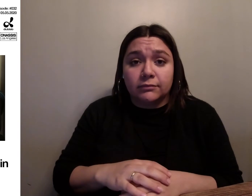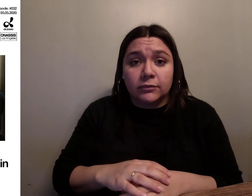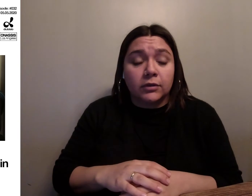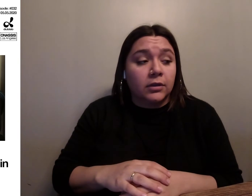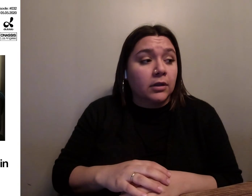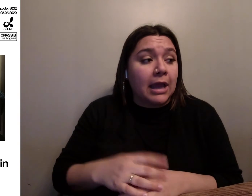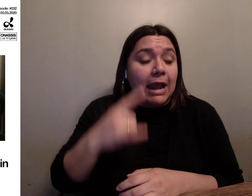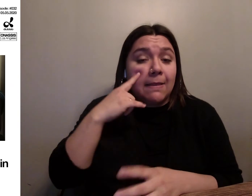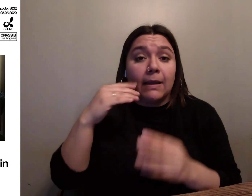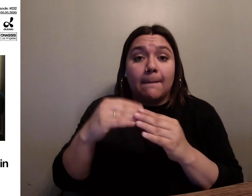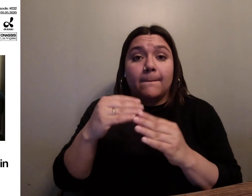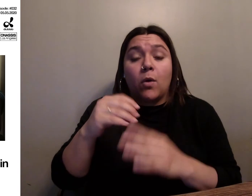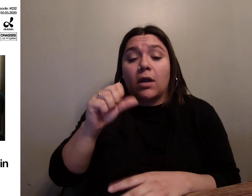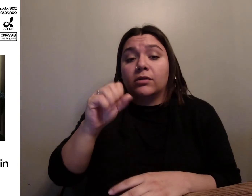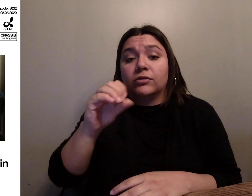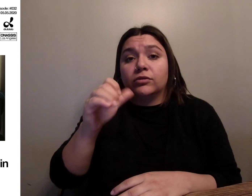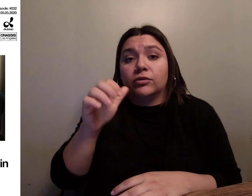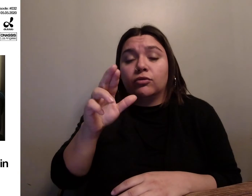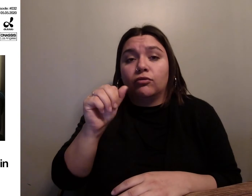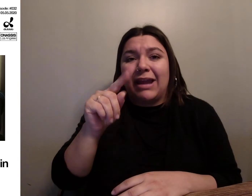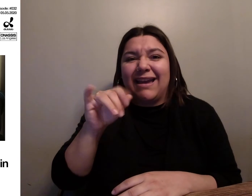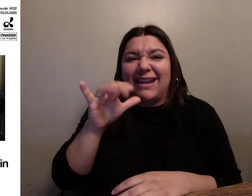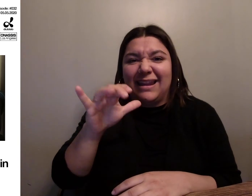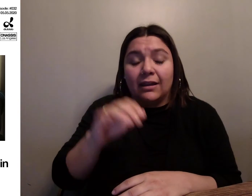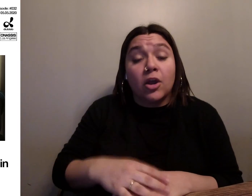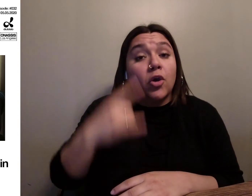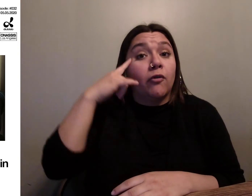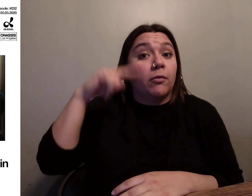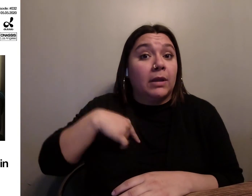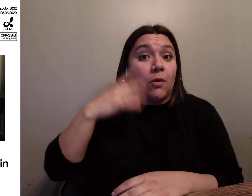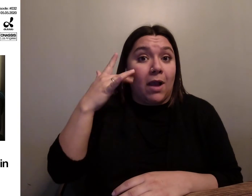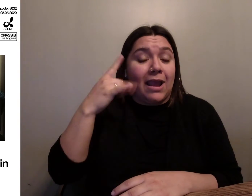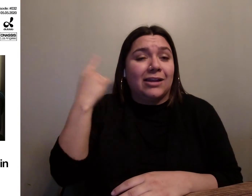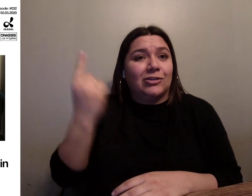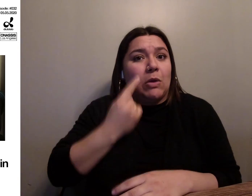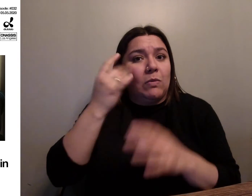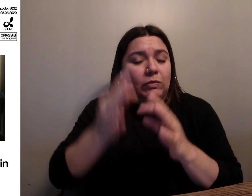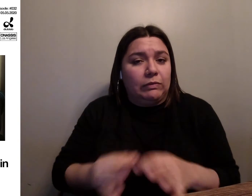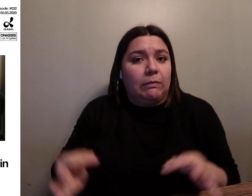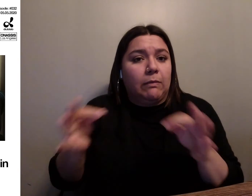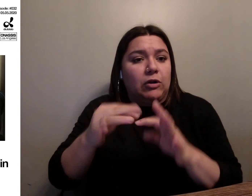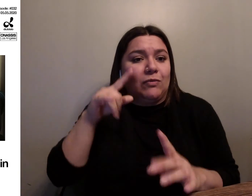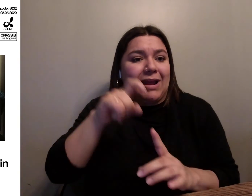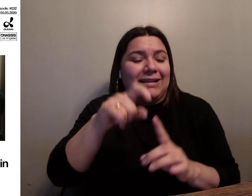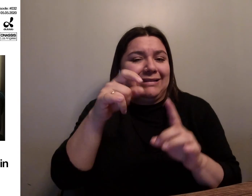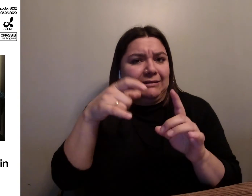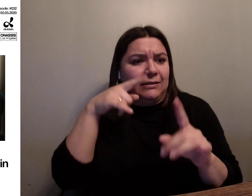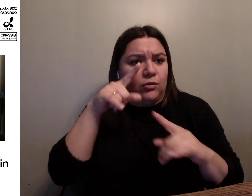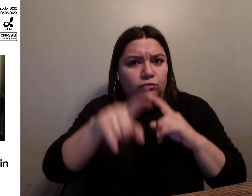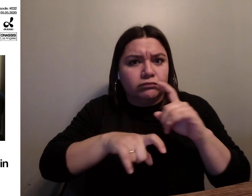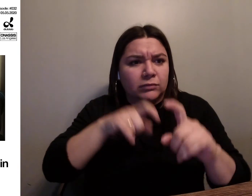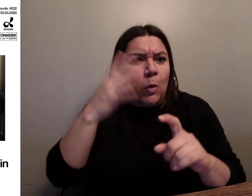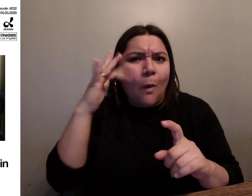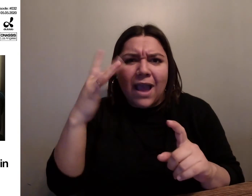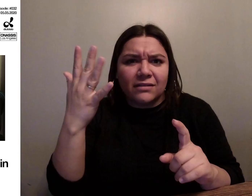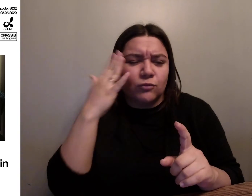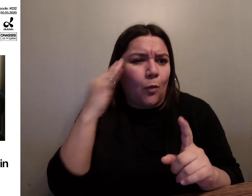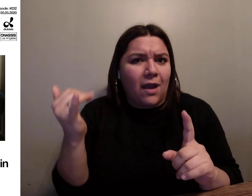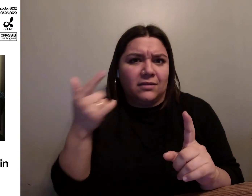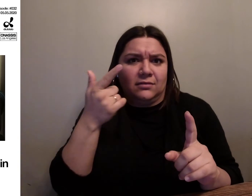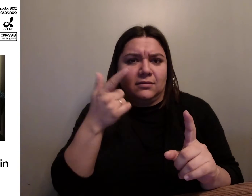why, and to keep the dialogue going, because we never really come up with